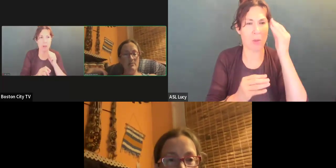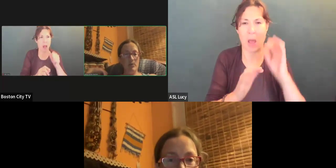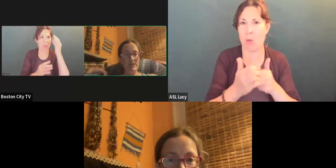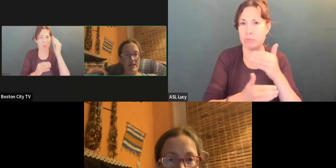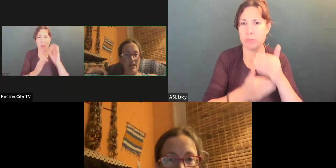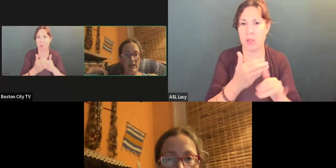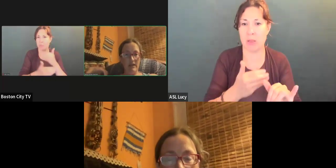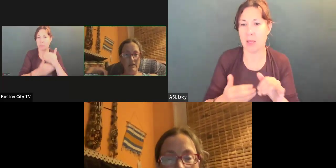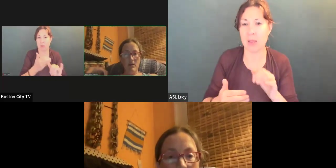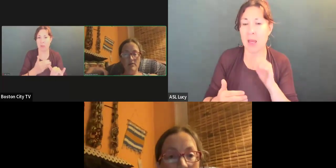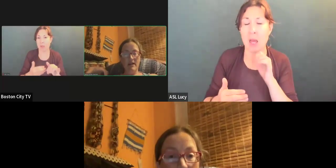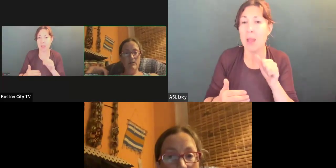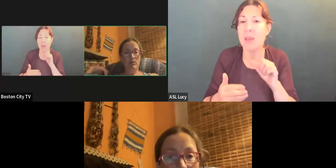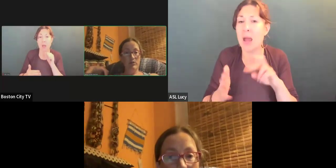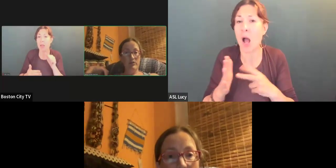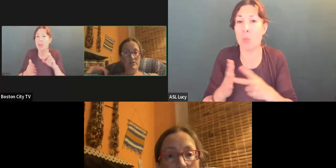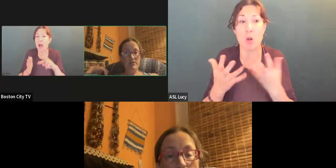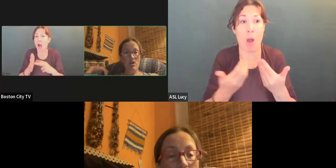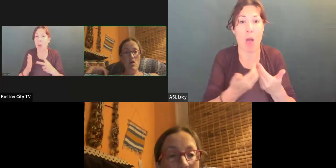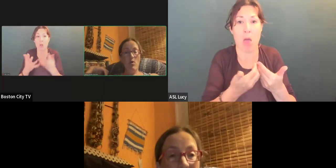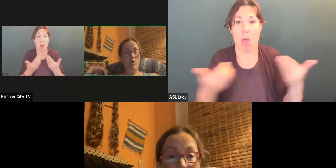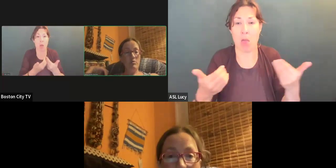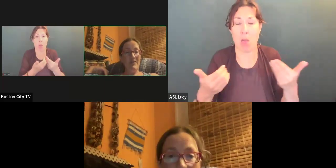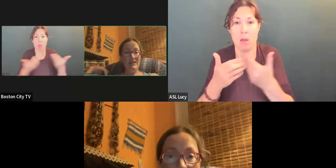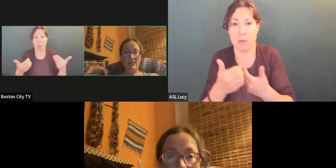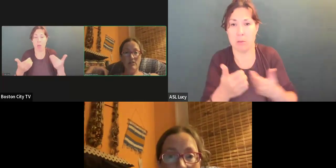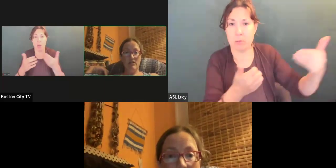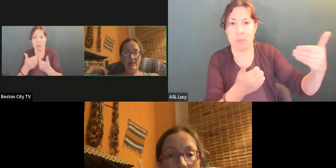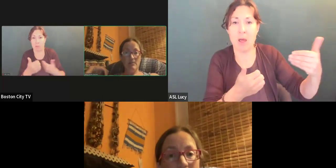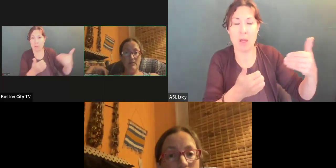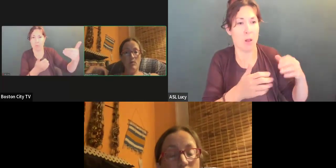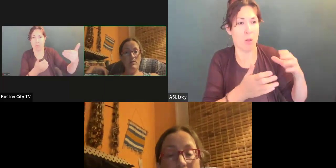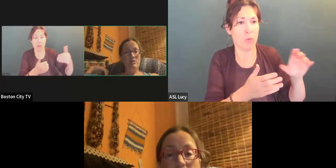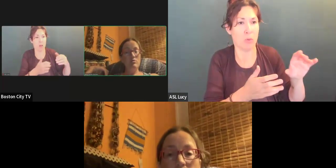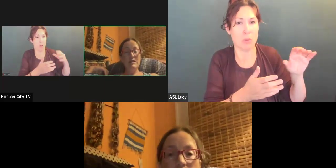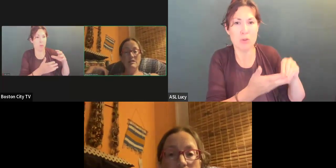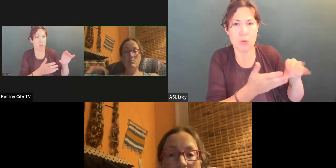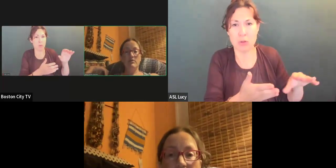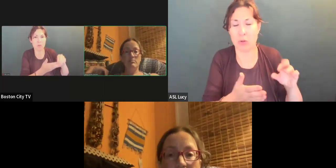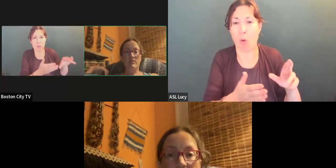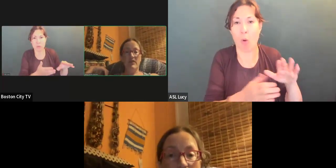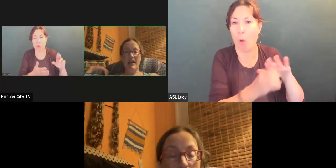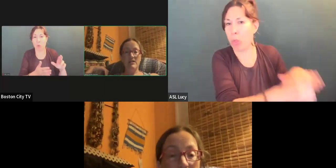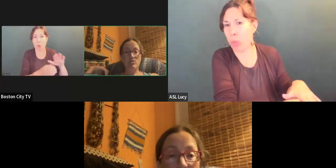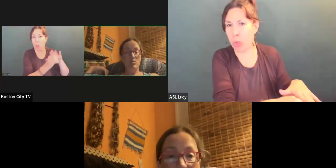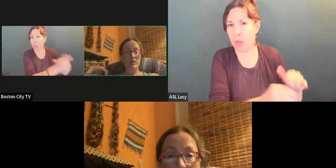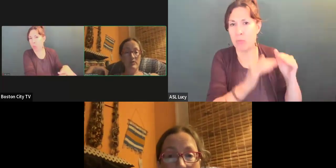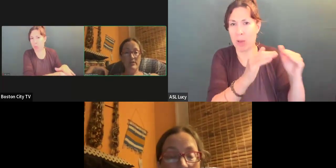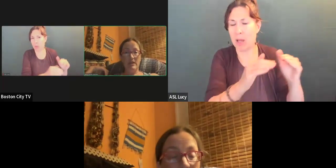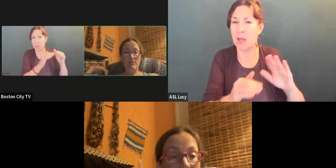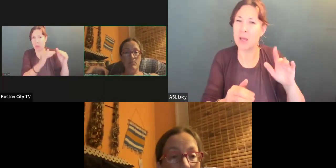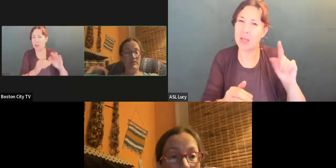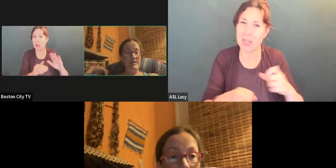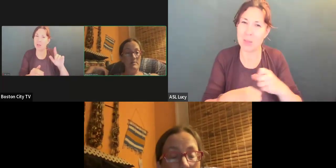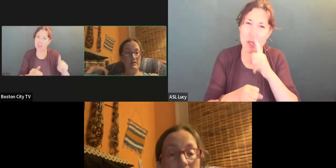support segregating multilingual learners or preventing their advancement, but we do need to provide school-level teams